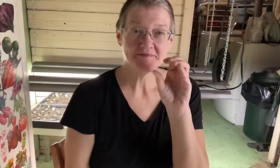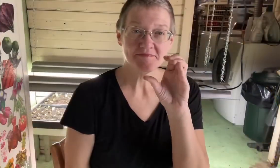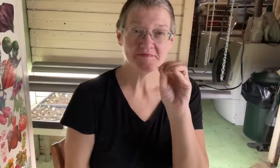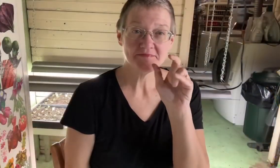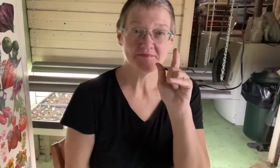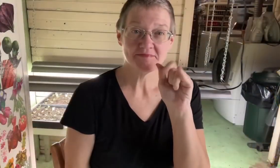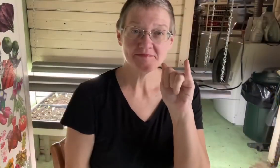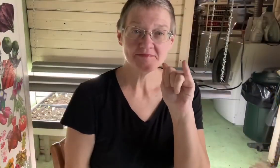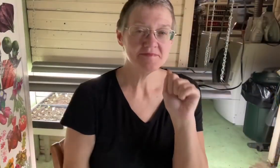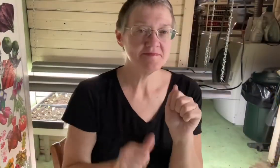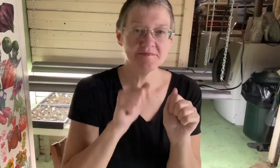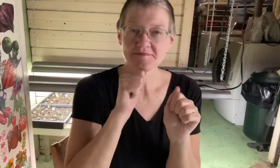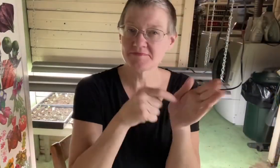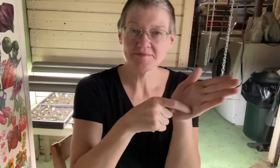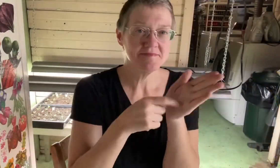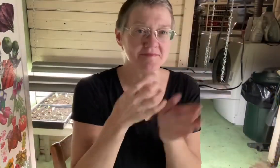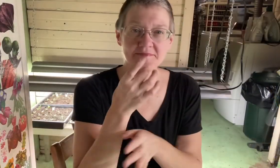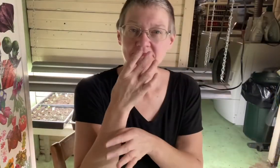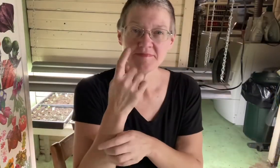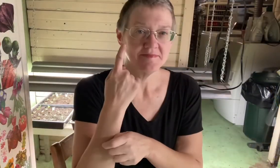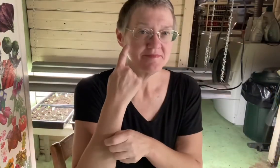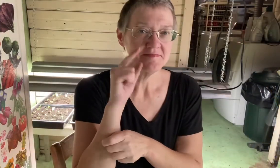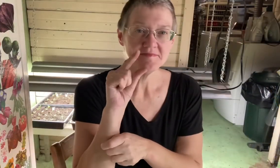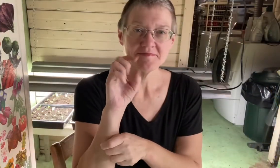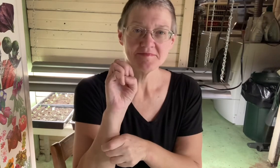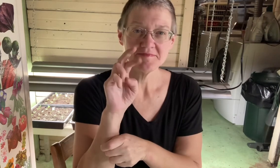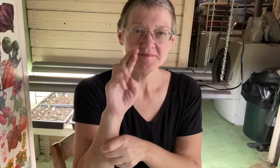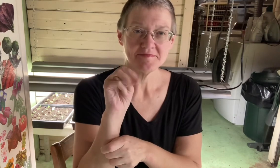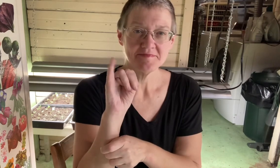Now, broccoli seeds don't require light to germinate.